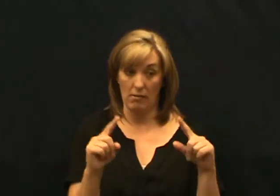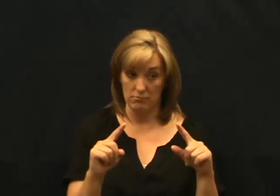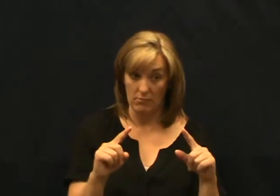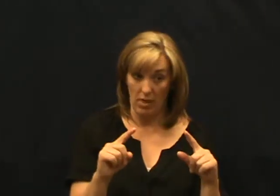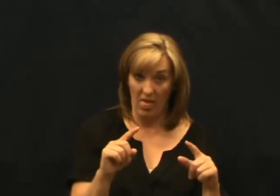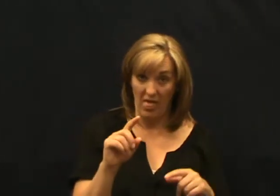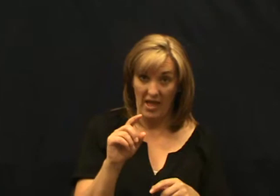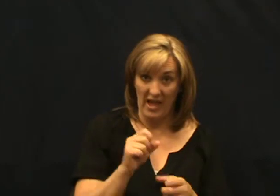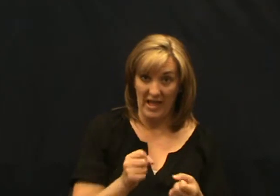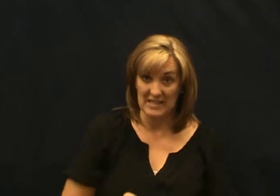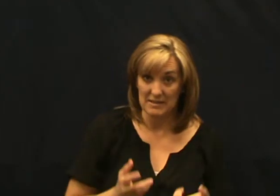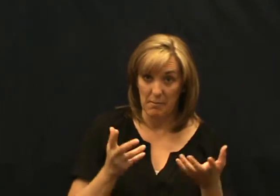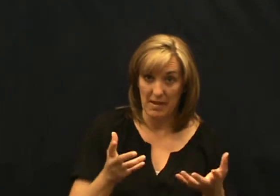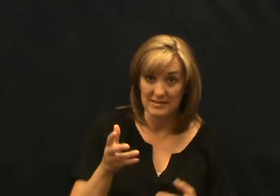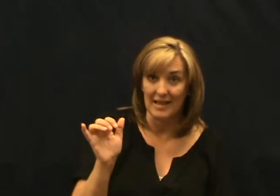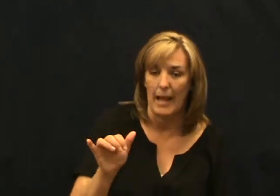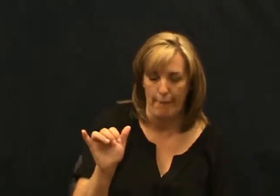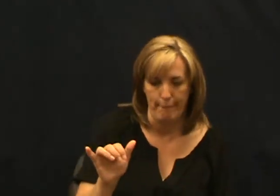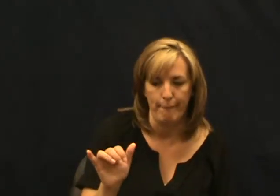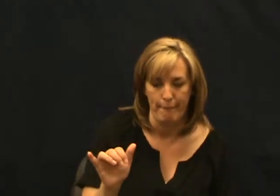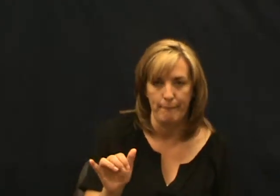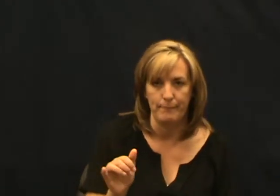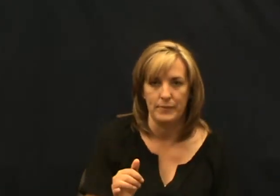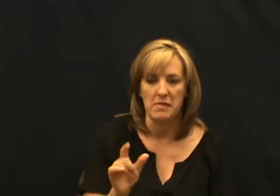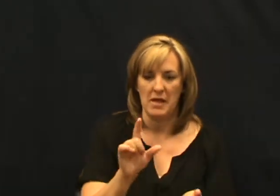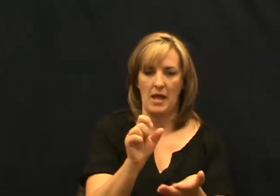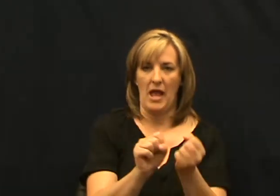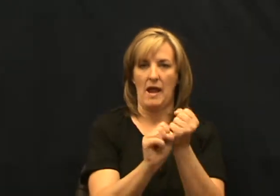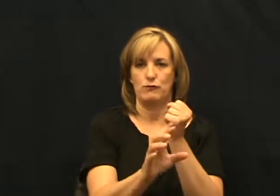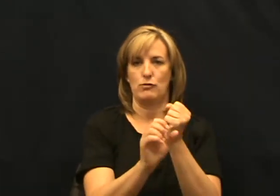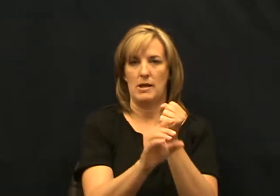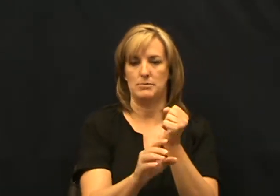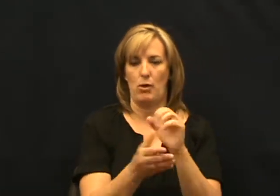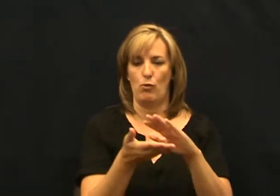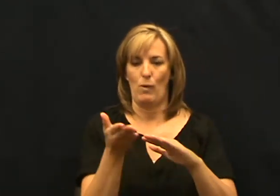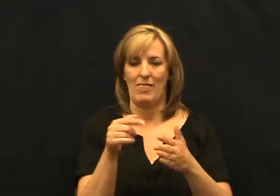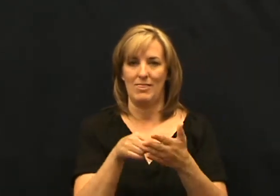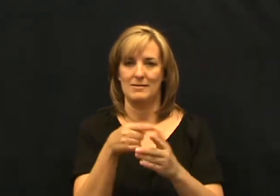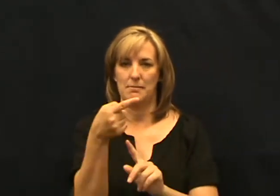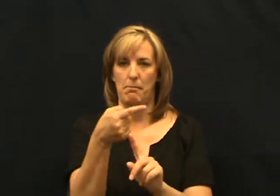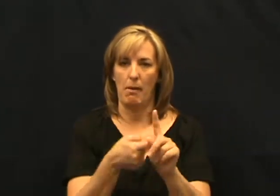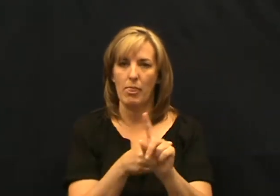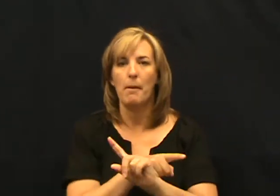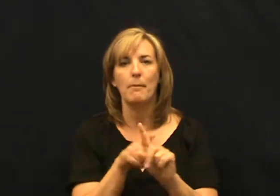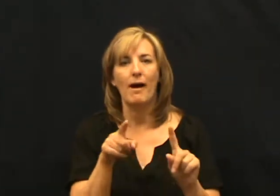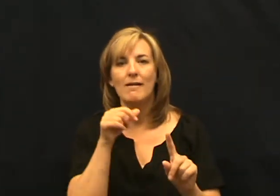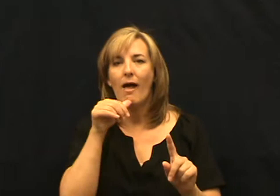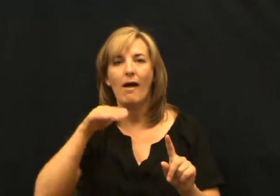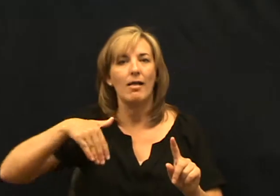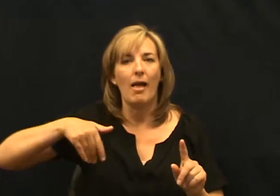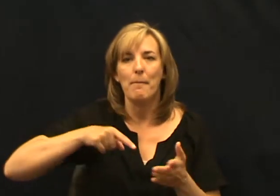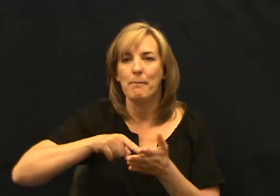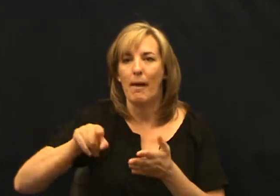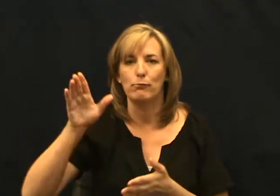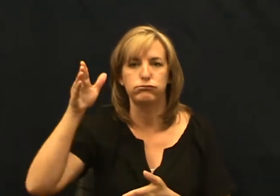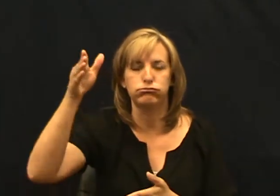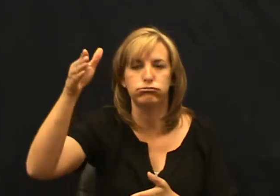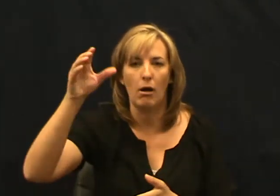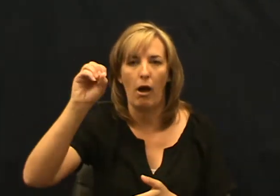ad ran this month, but we won't be paying for the bill until October. So what do we have there? Did